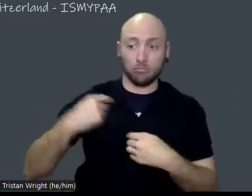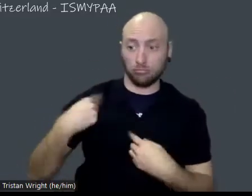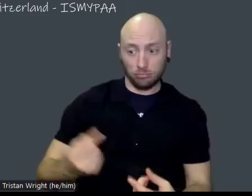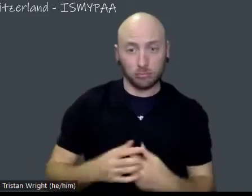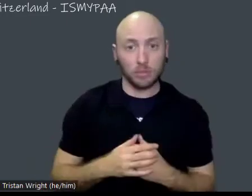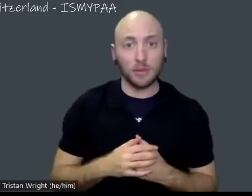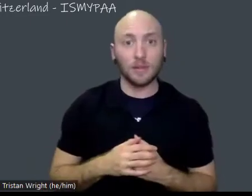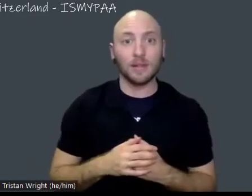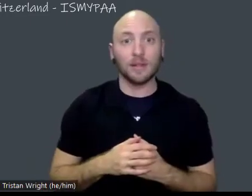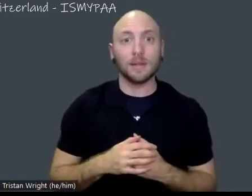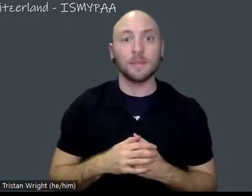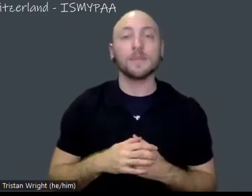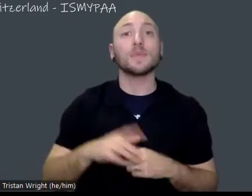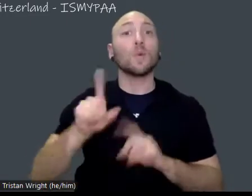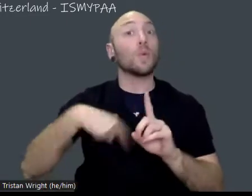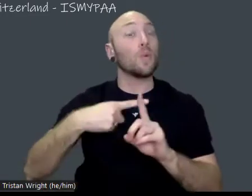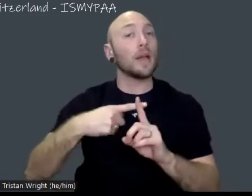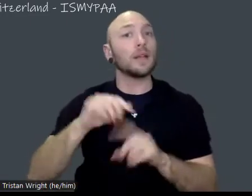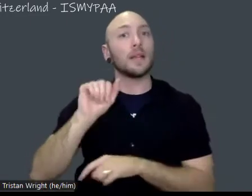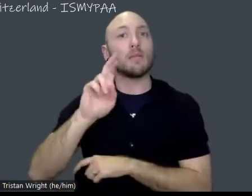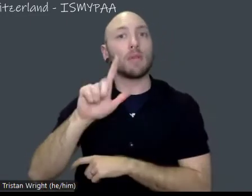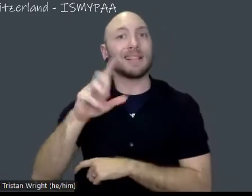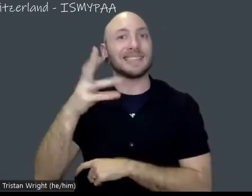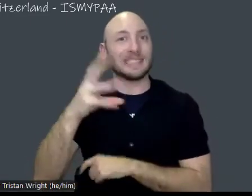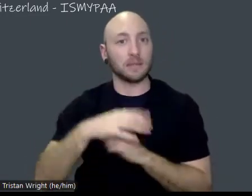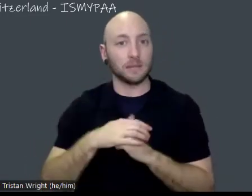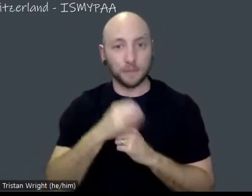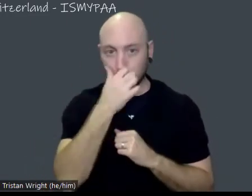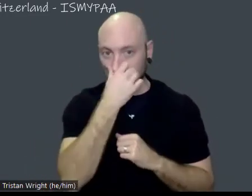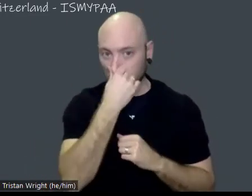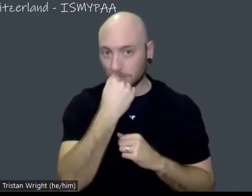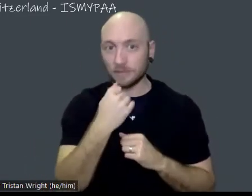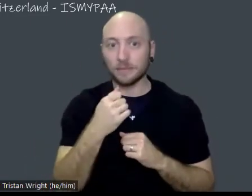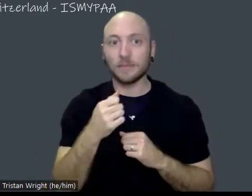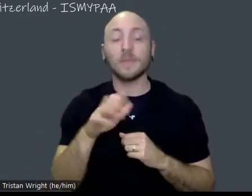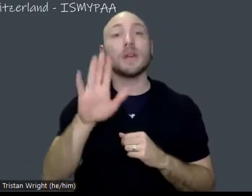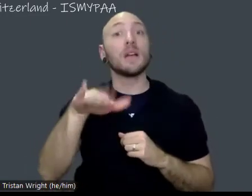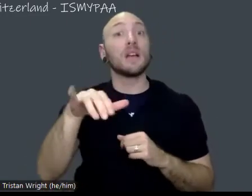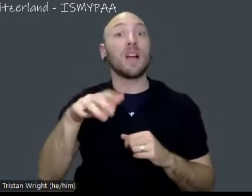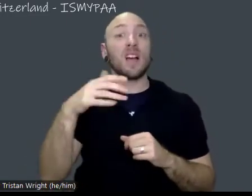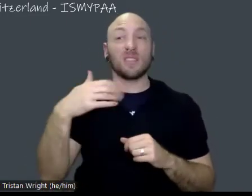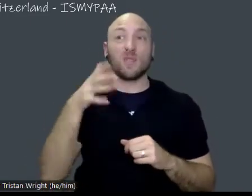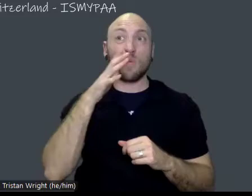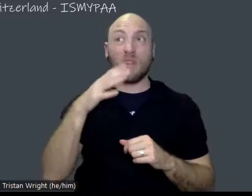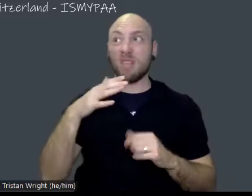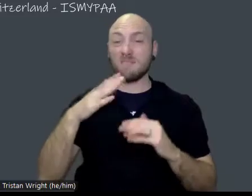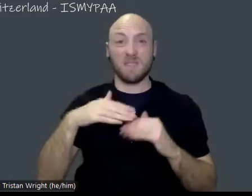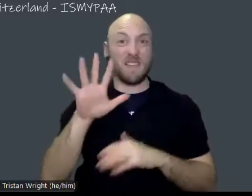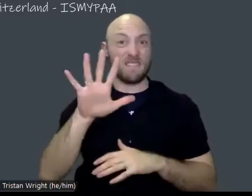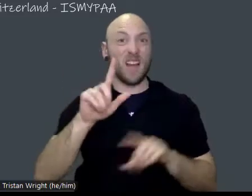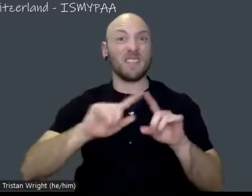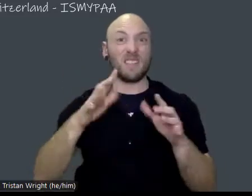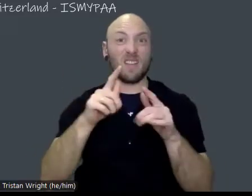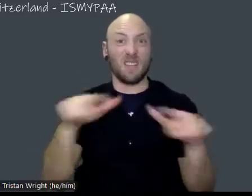be on the 16th of April. And it will be held again in 5 languages at least. I just put